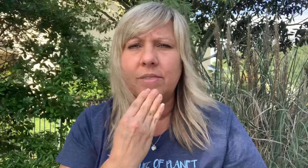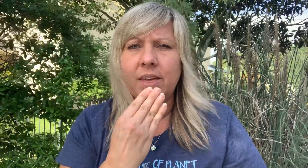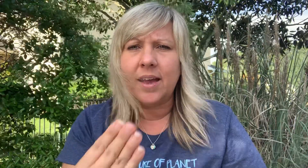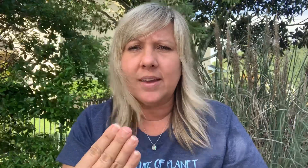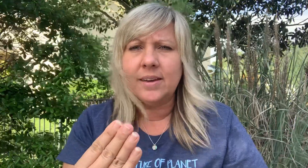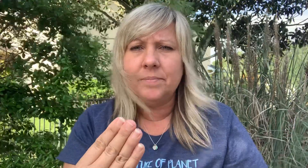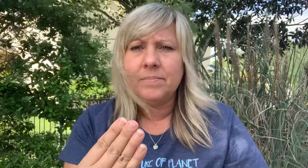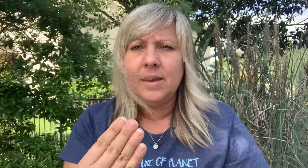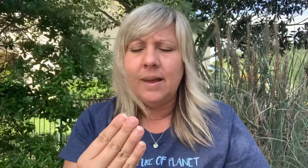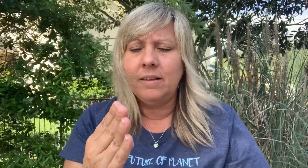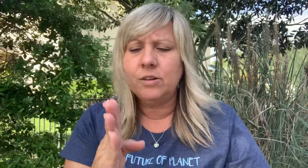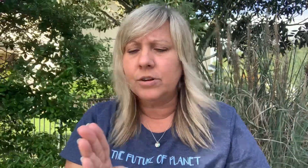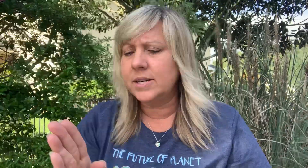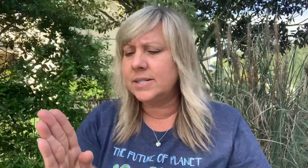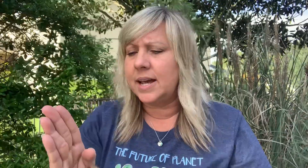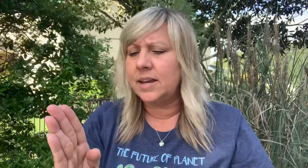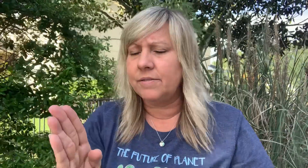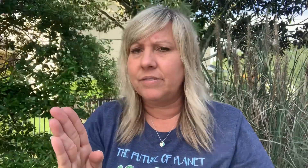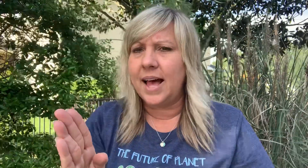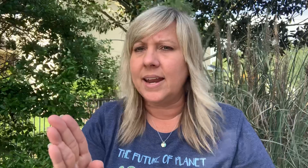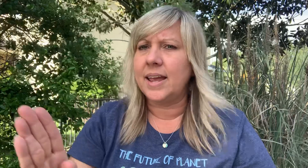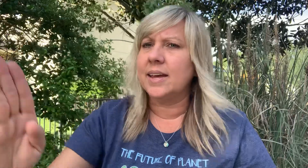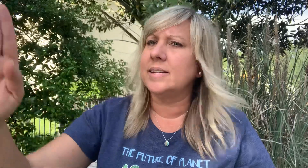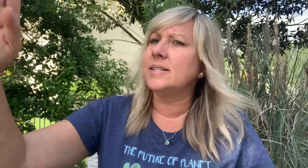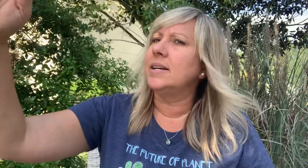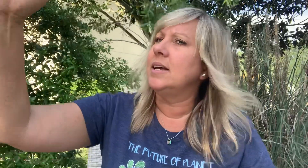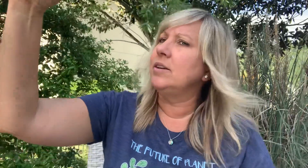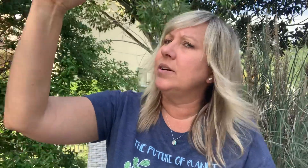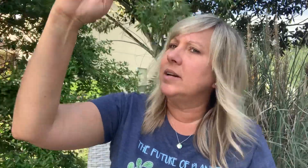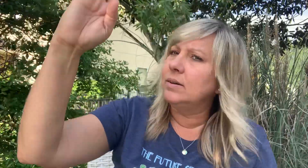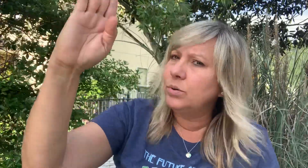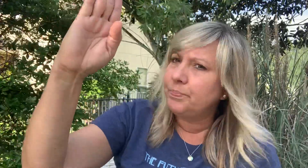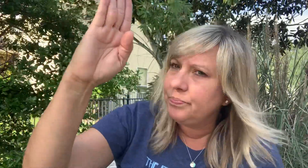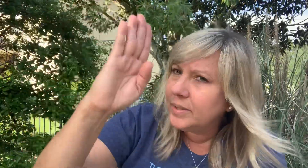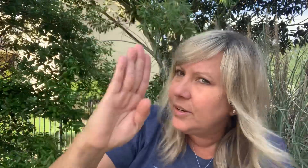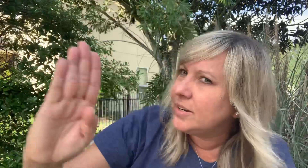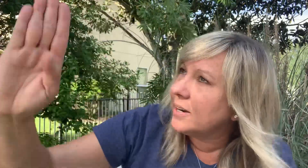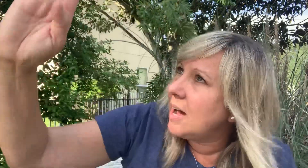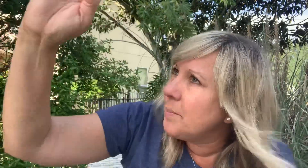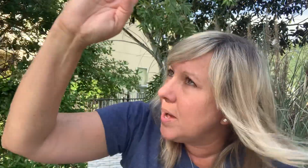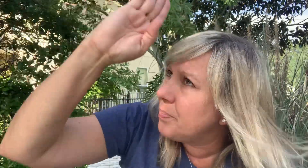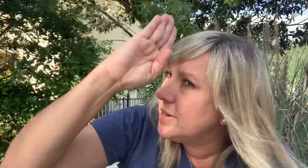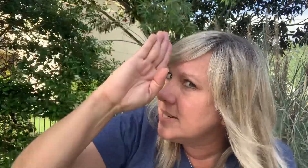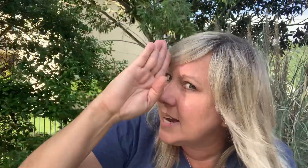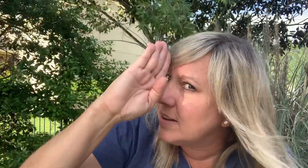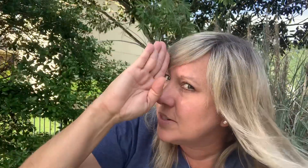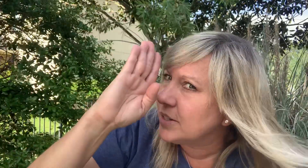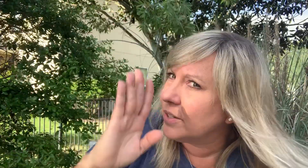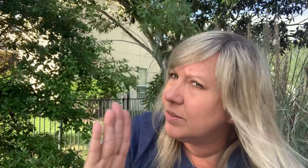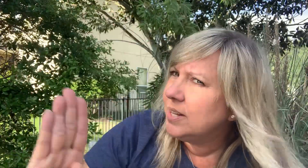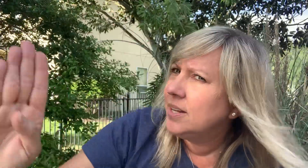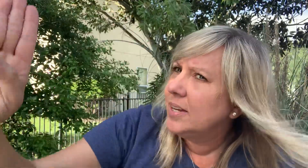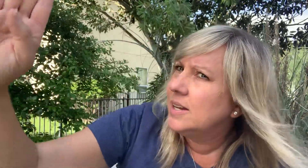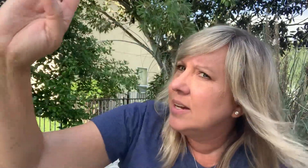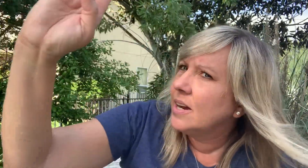thank. And then you're going to take your flat hand and you're going to come up and down to you.